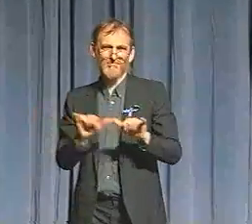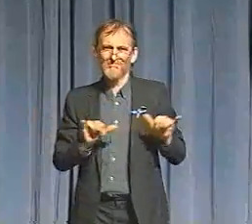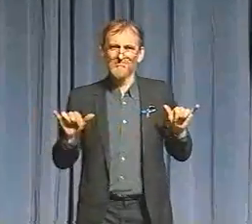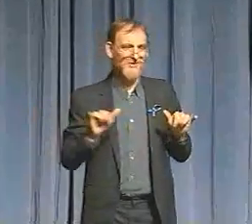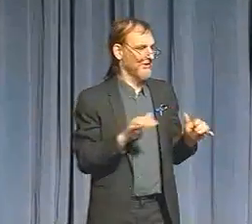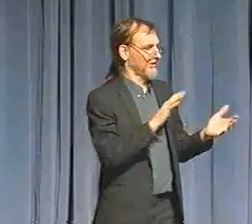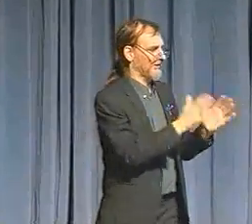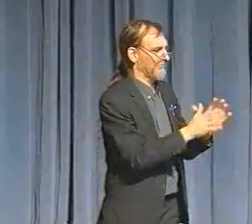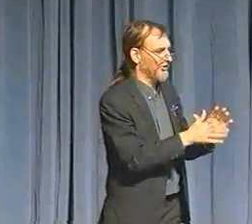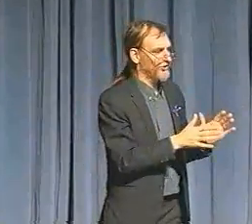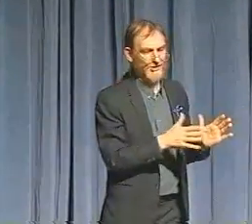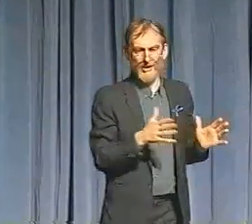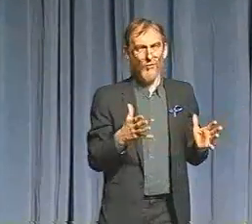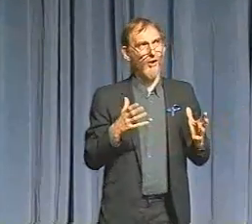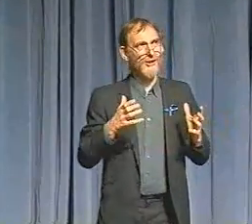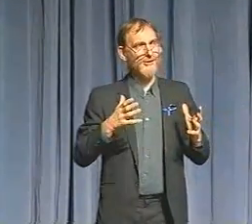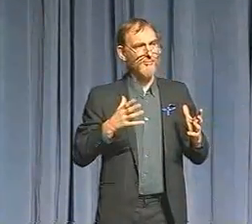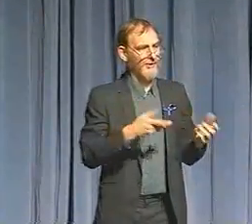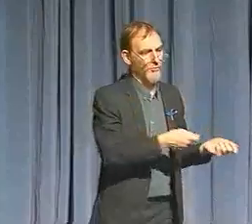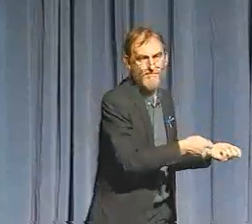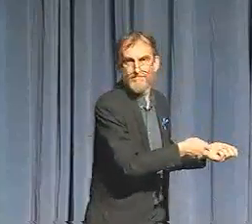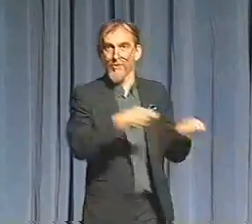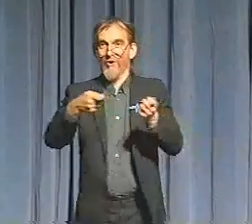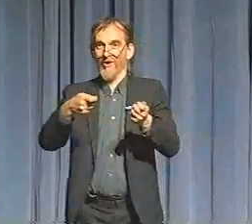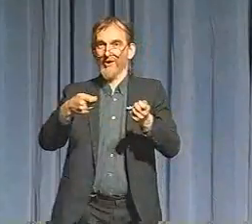succeeding and modifying itself